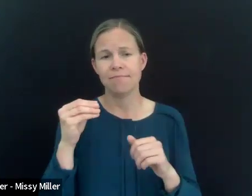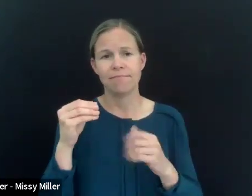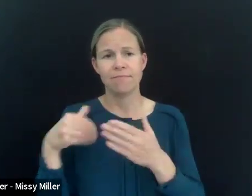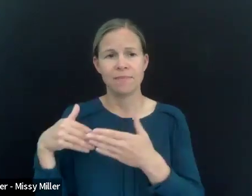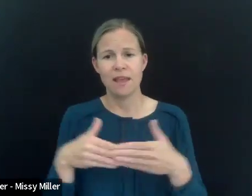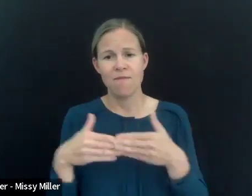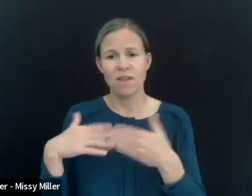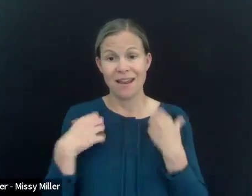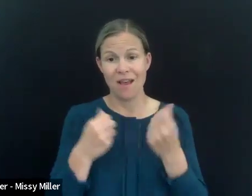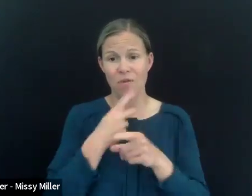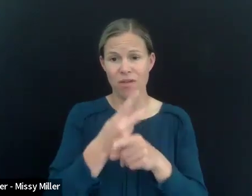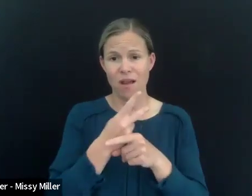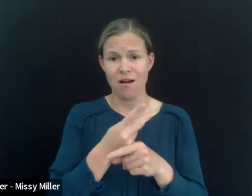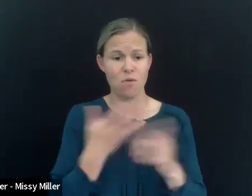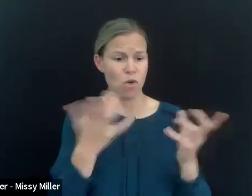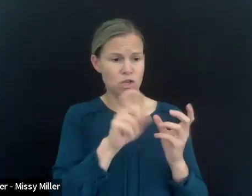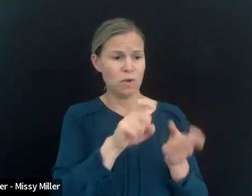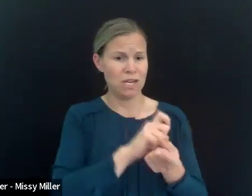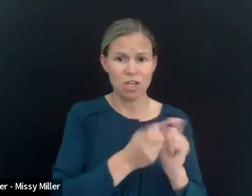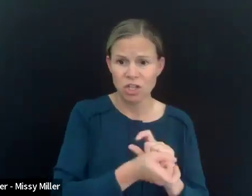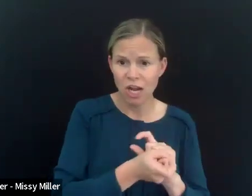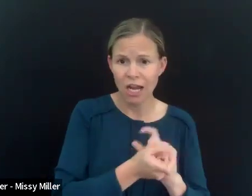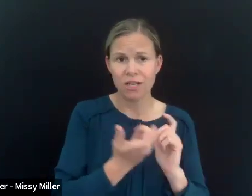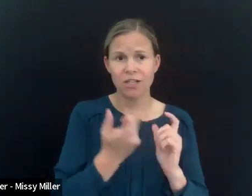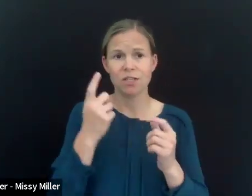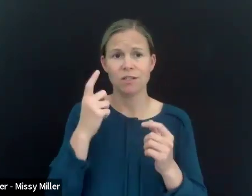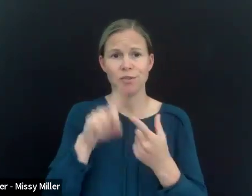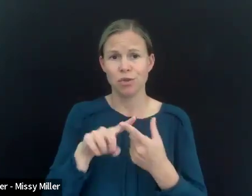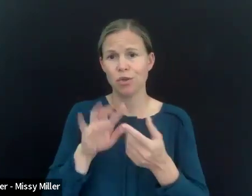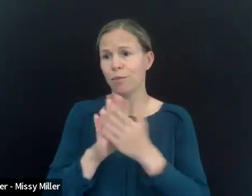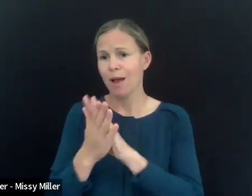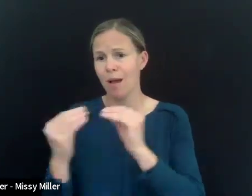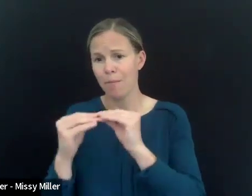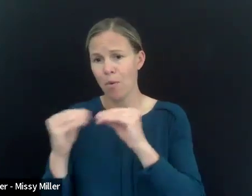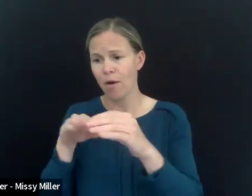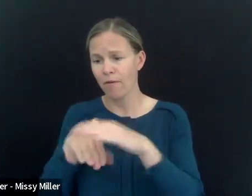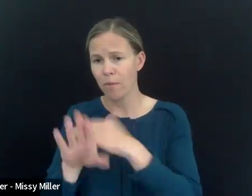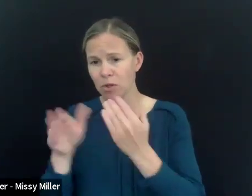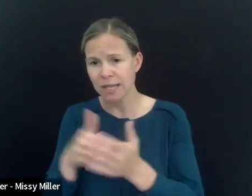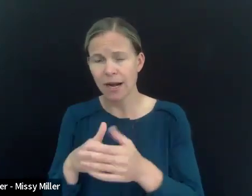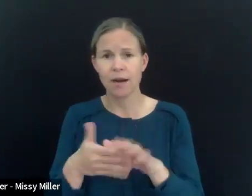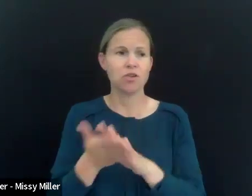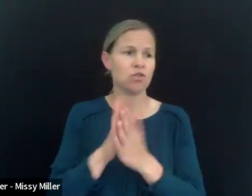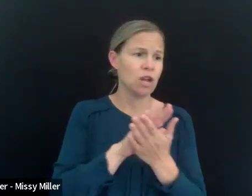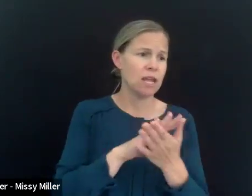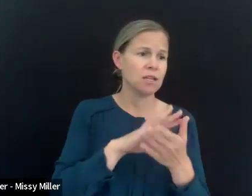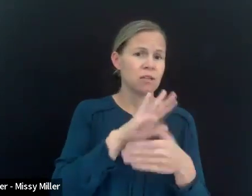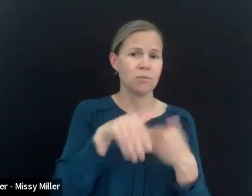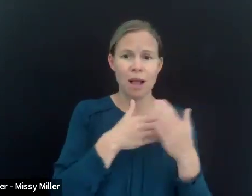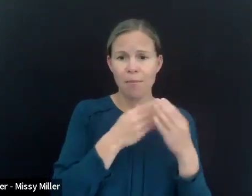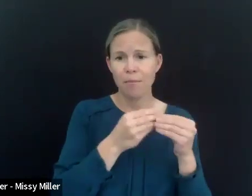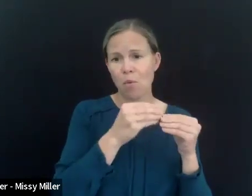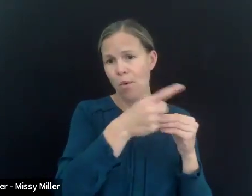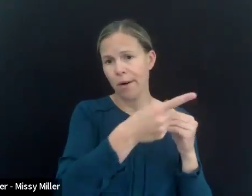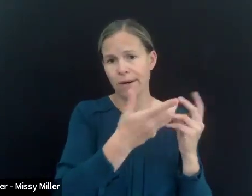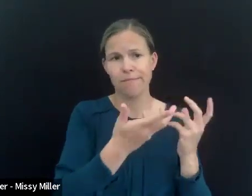that, we really need to reshape? We need to reshape to more midwifery care, to more birth center care. What does that look like? Angela, if